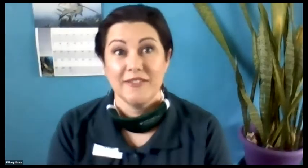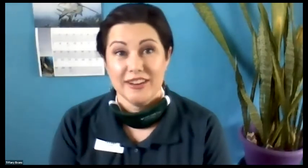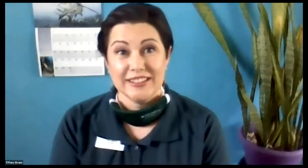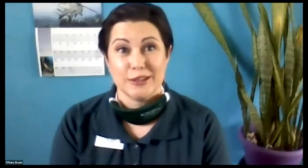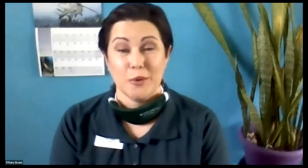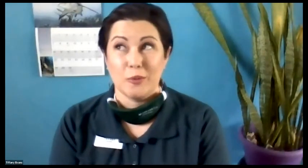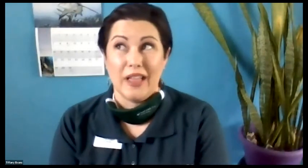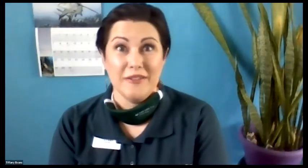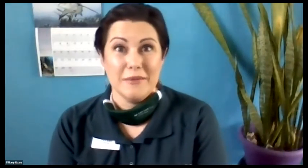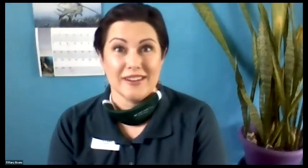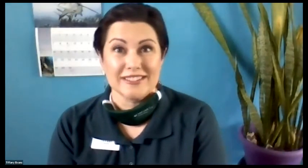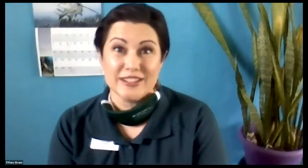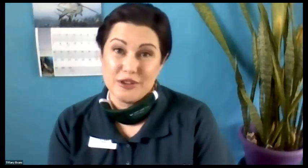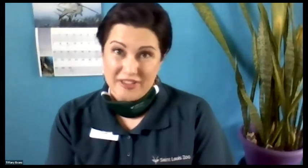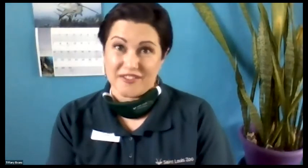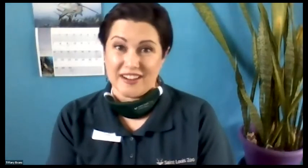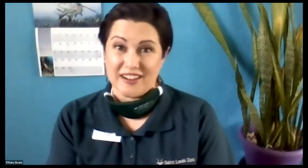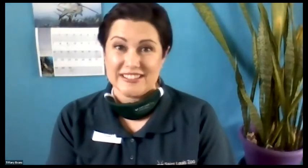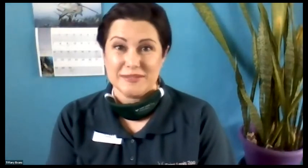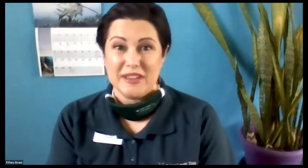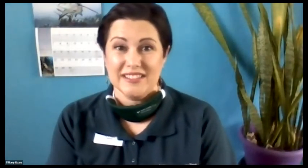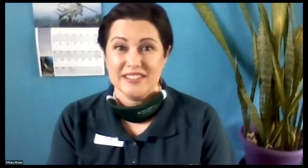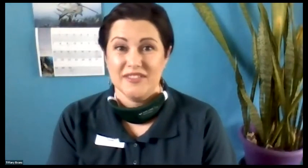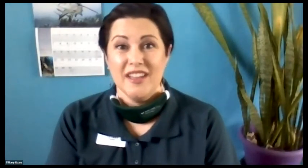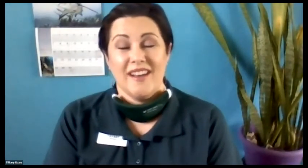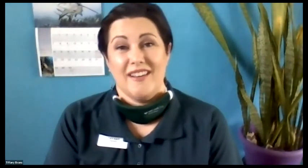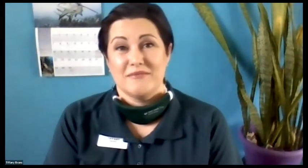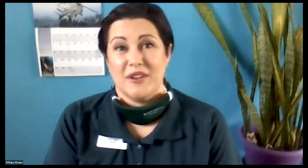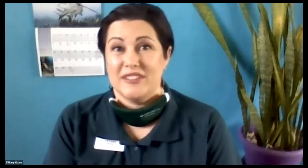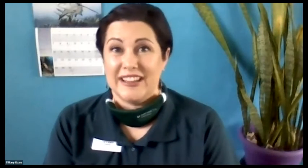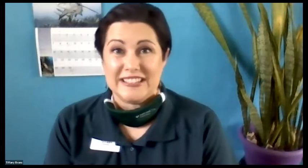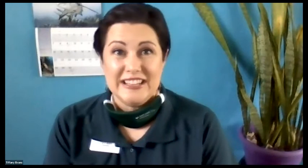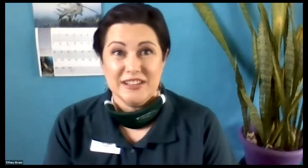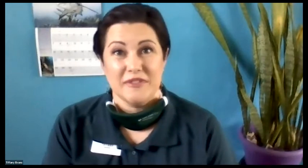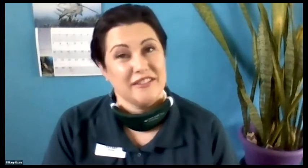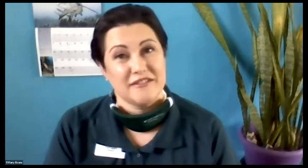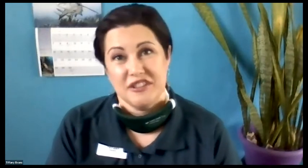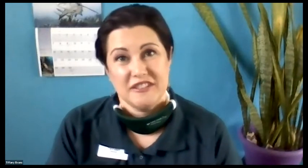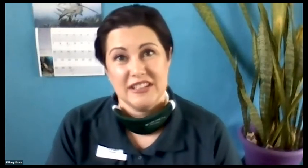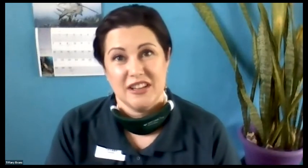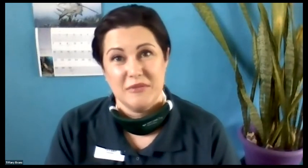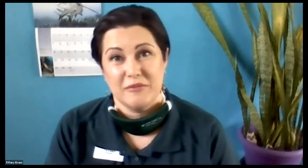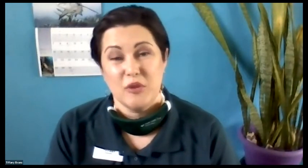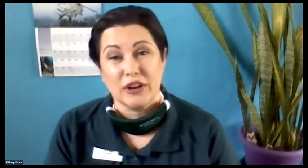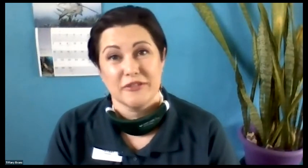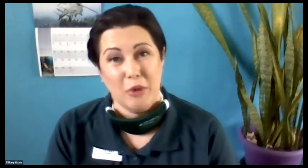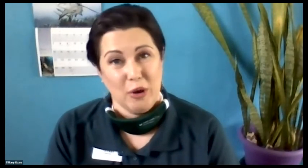Definitely. So live webinars is a new thing for us. This is because of COVID-19, and we've kind of shifted and have been working from home